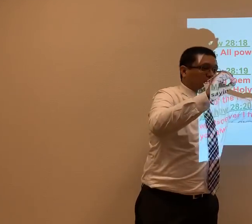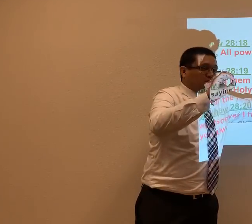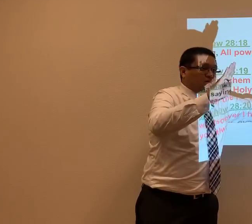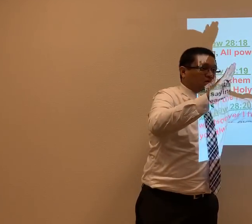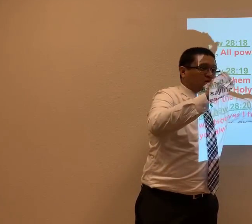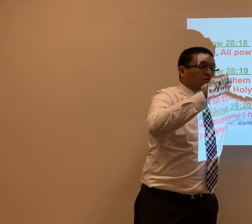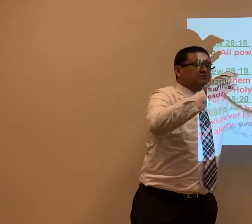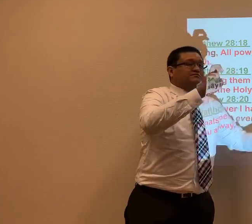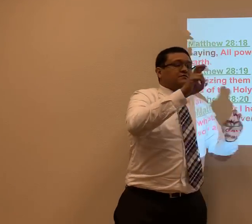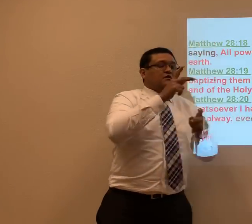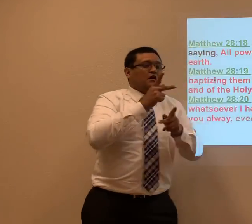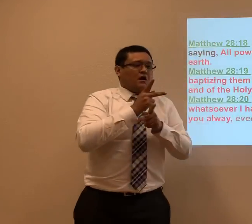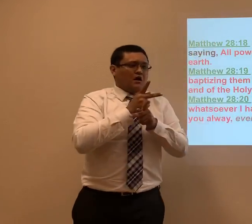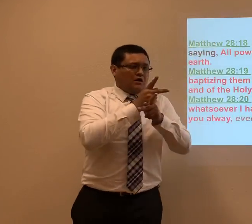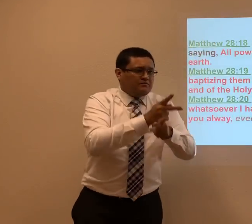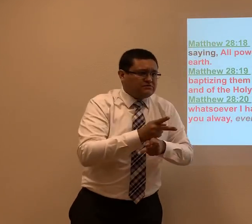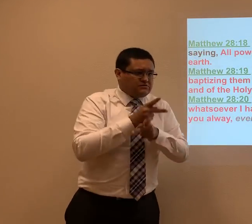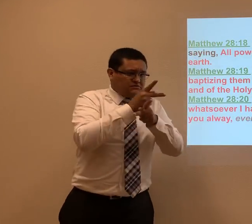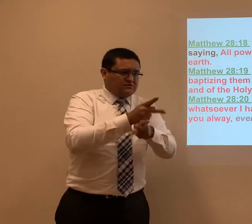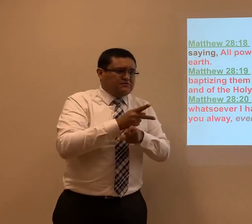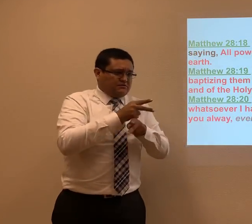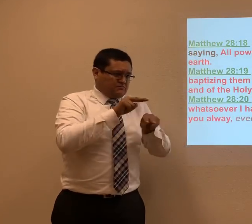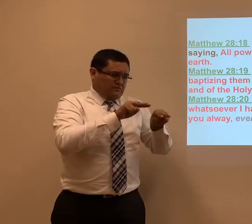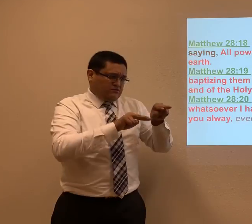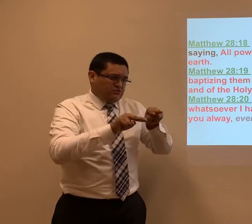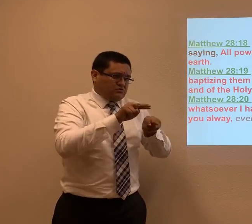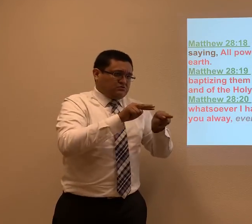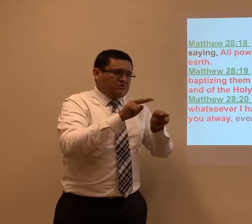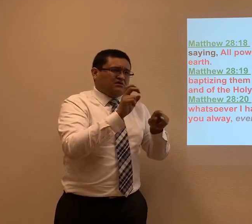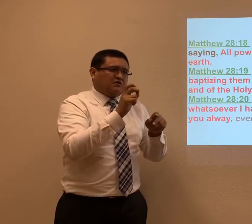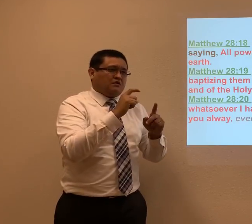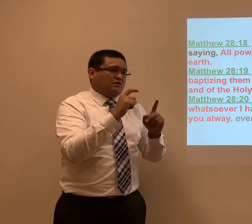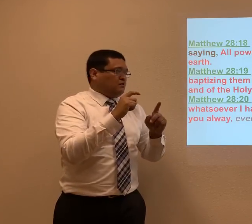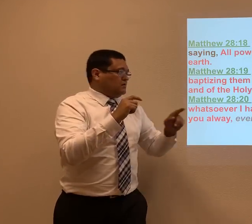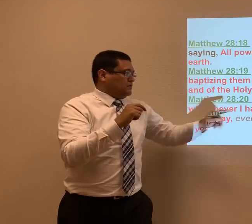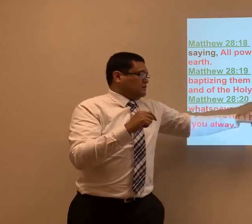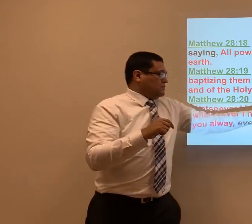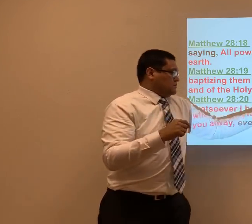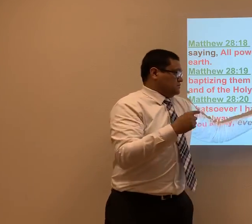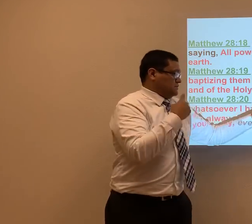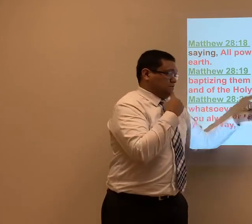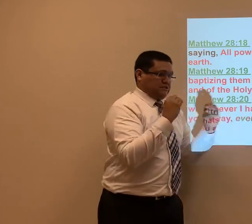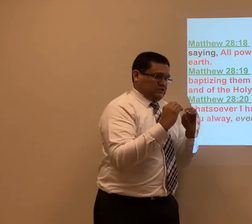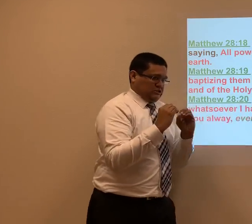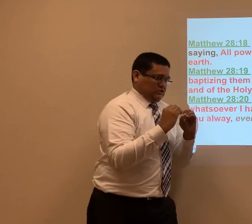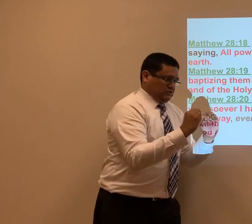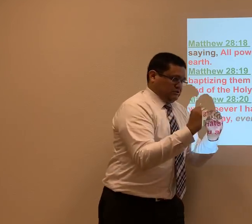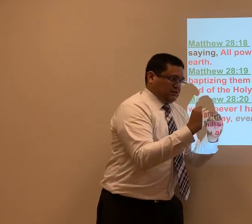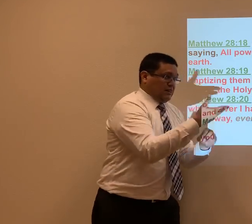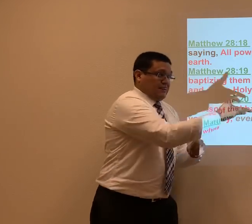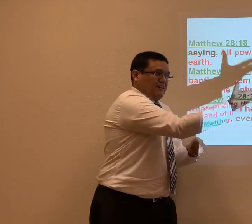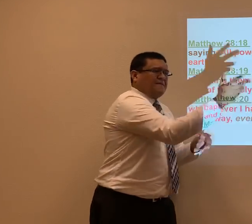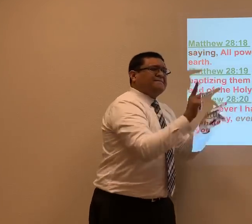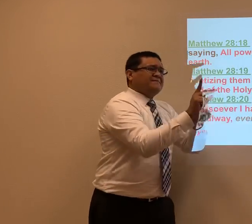world. So the word observe means to carefully look at something, to carefully...